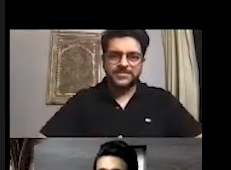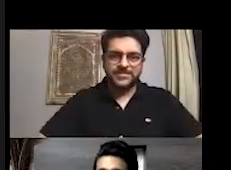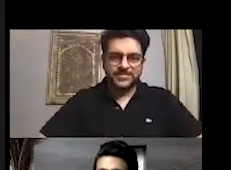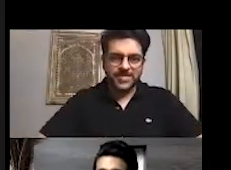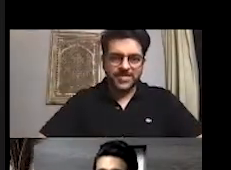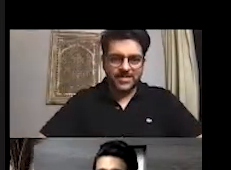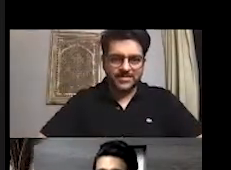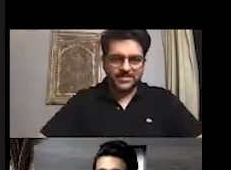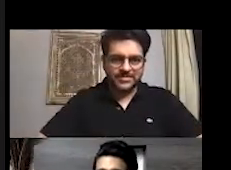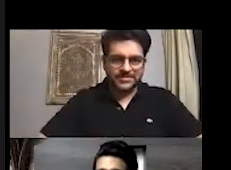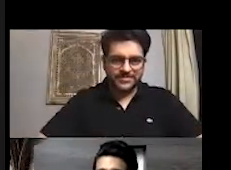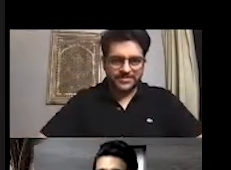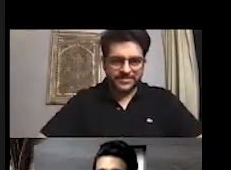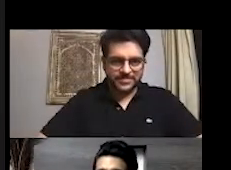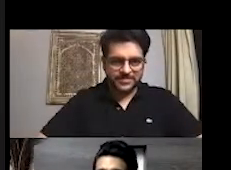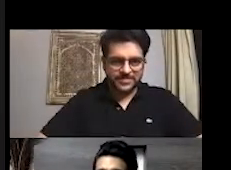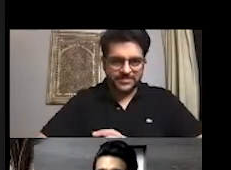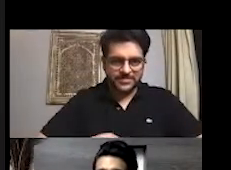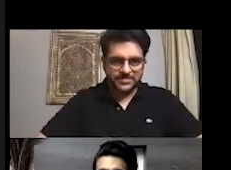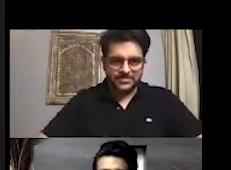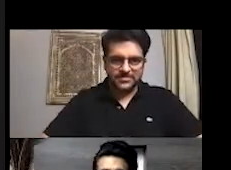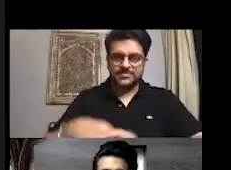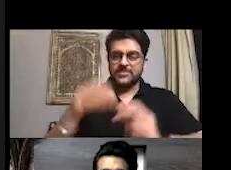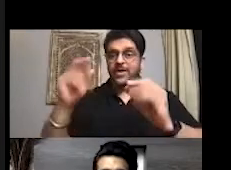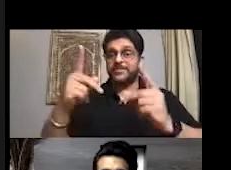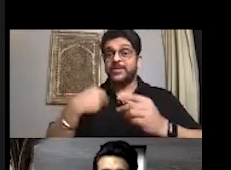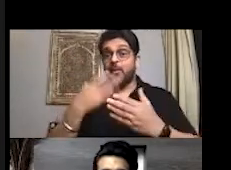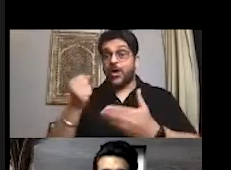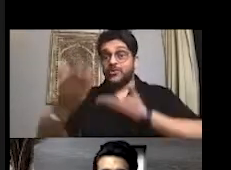like to begin. Can we have a next slide, please?